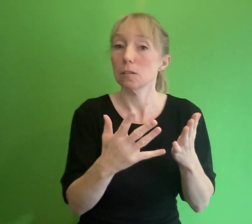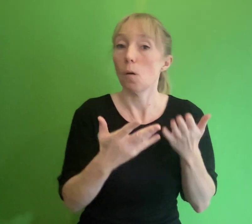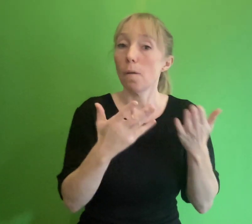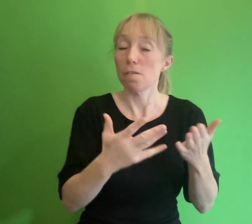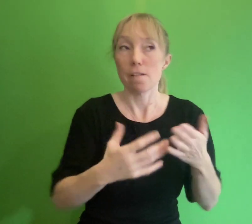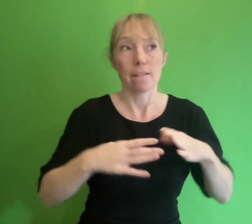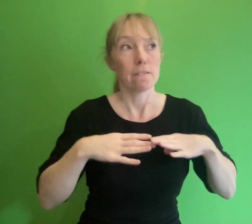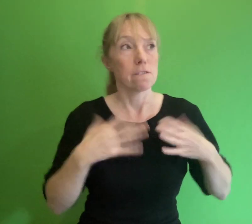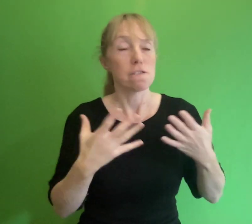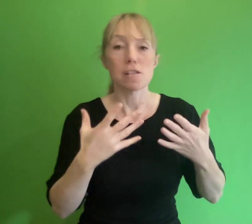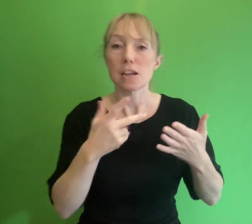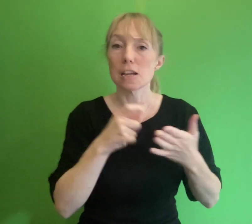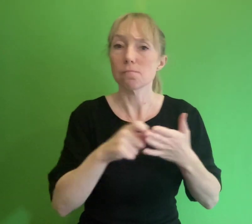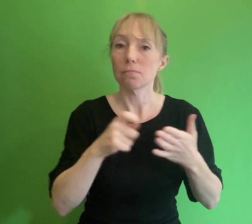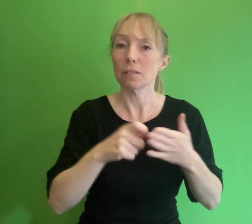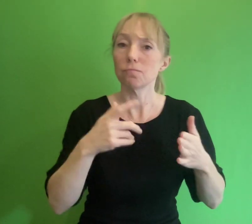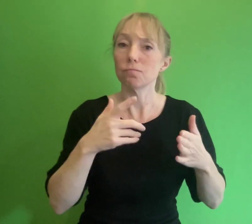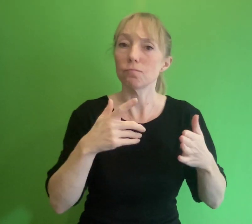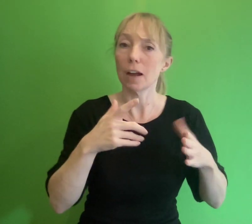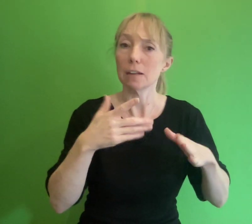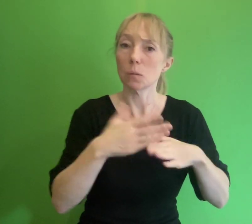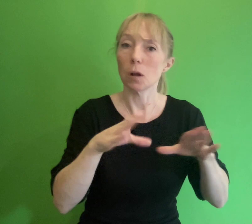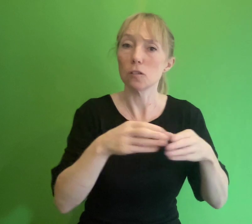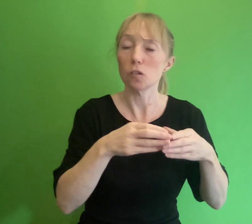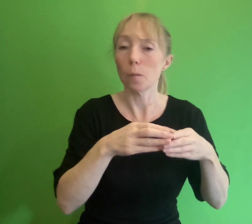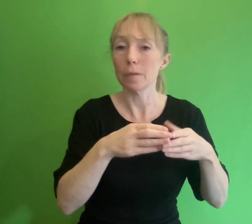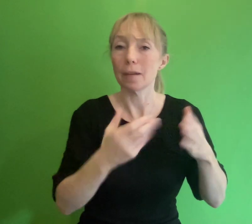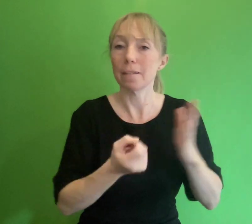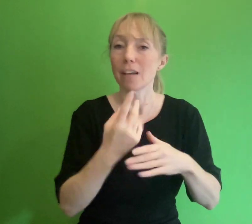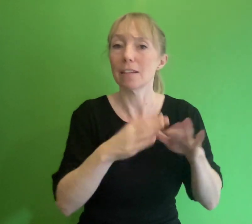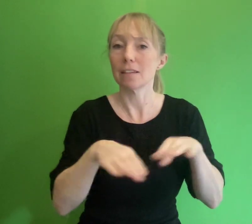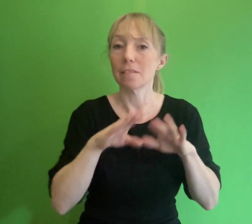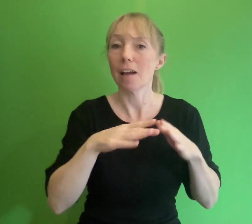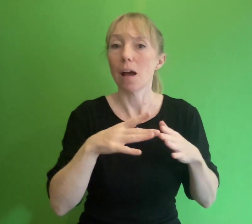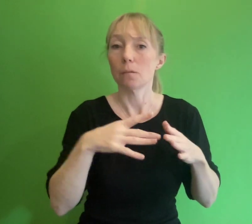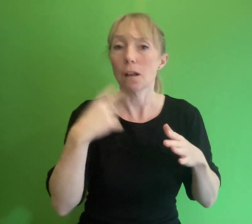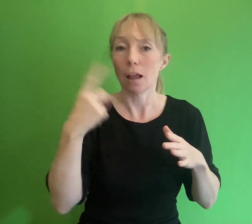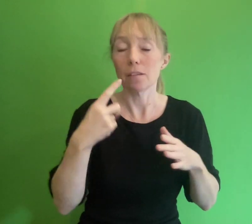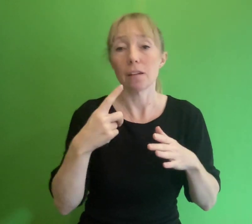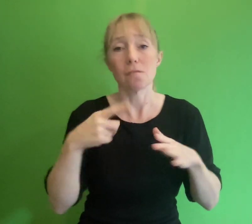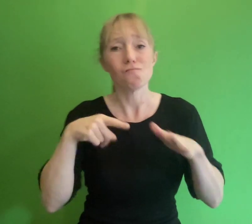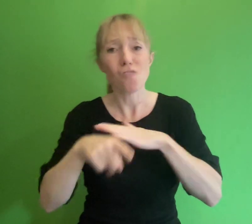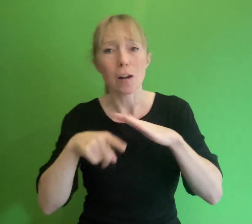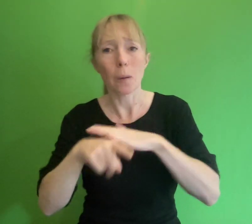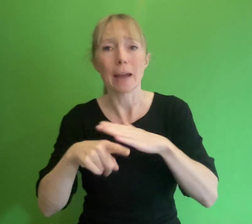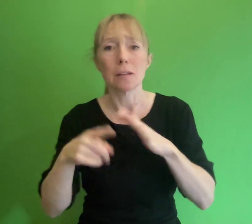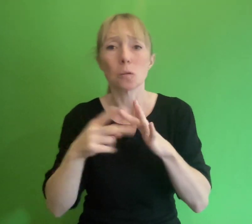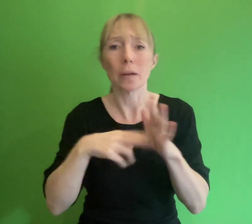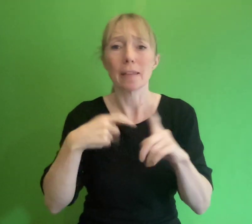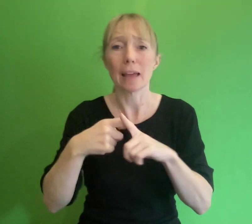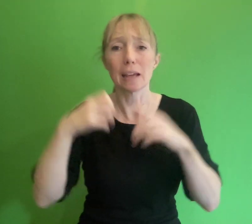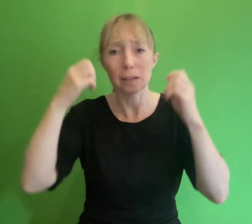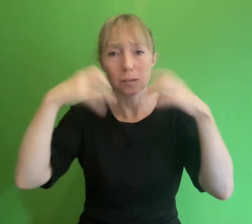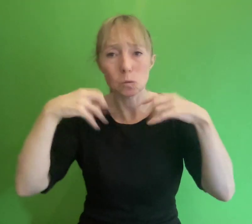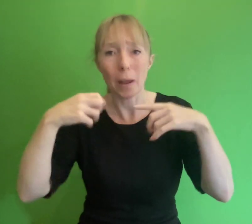across London, and Runaways, with Ink, Sweat and Tears and the University of Glasgow.